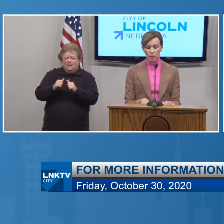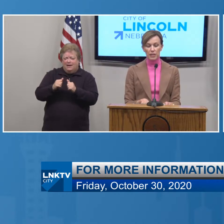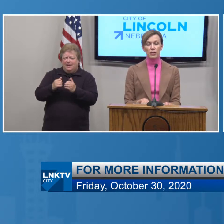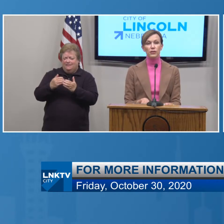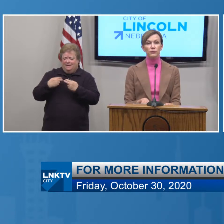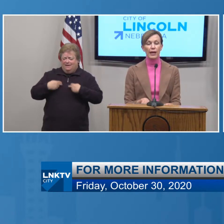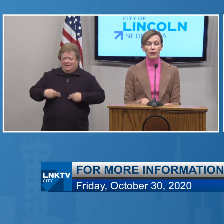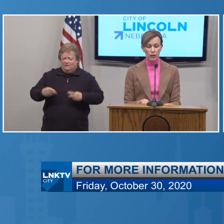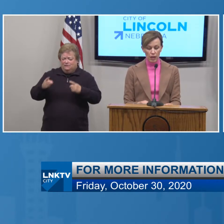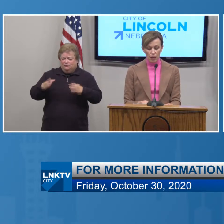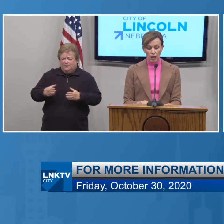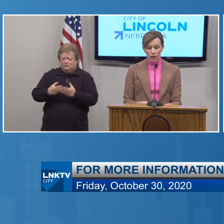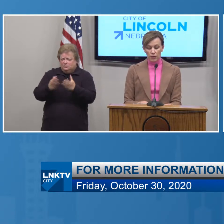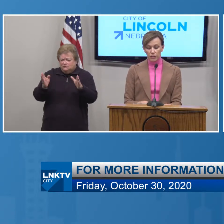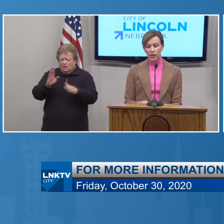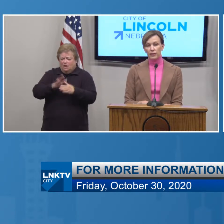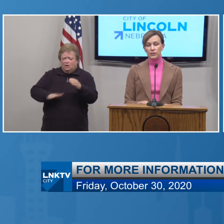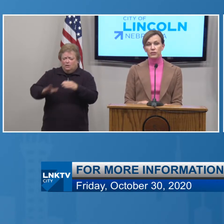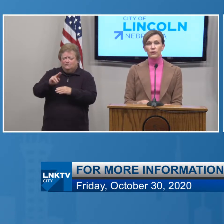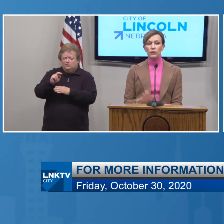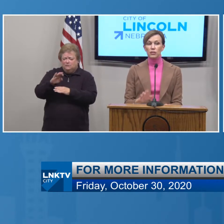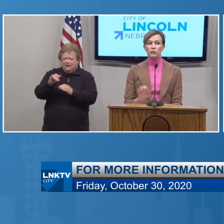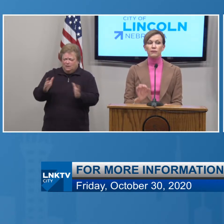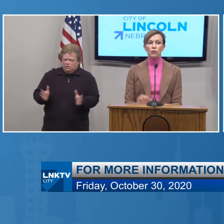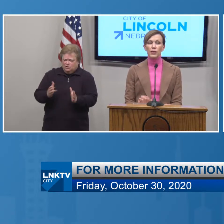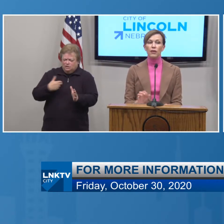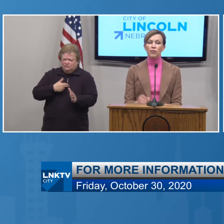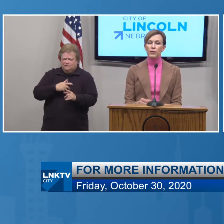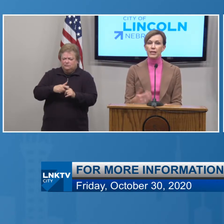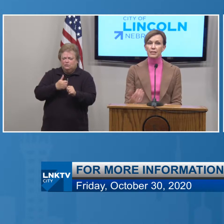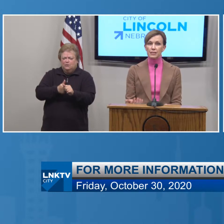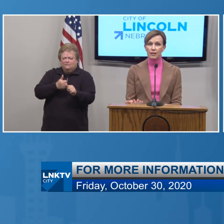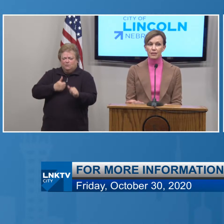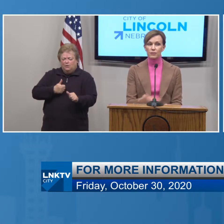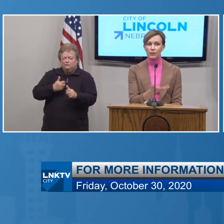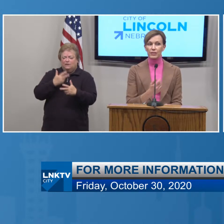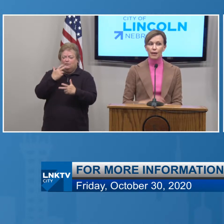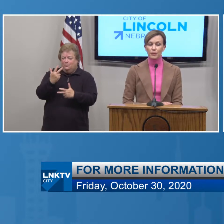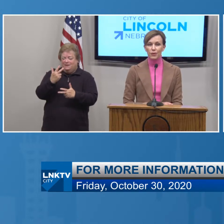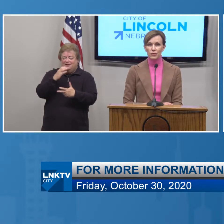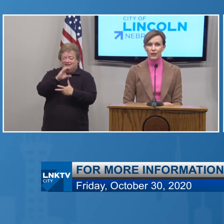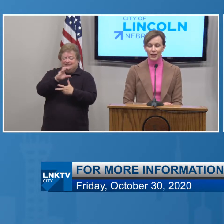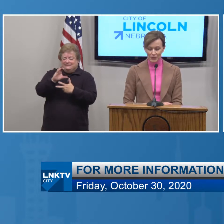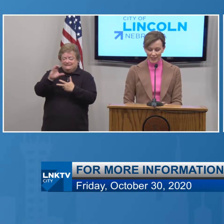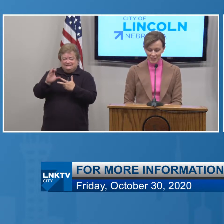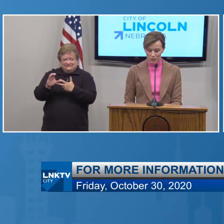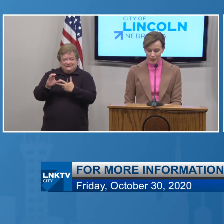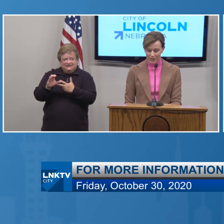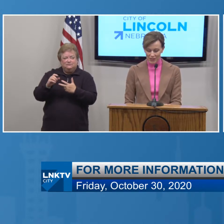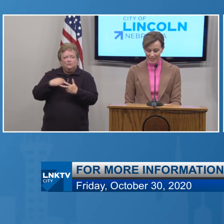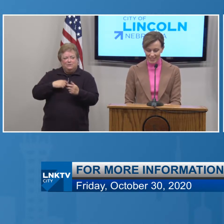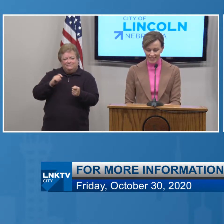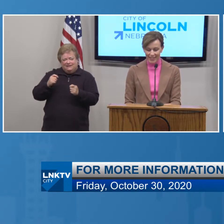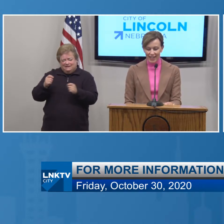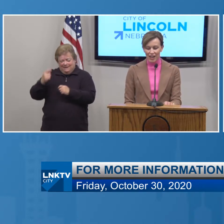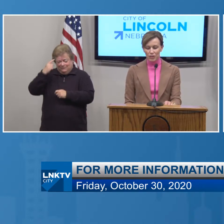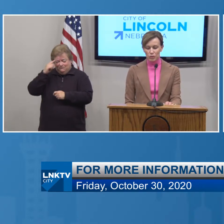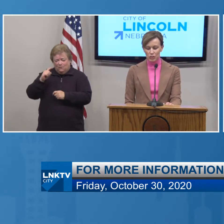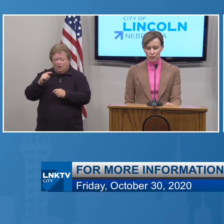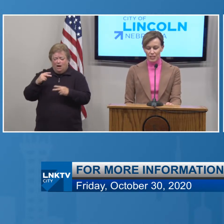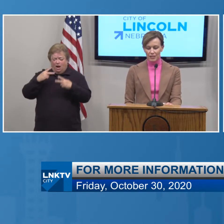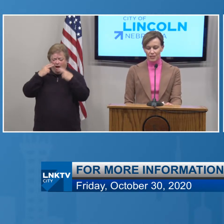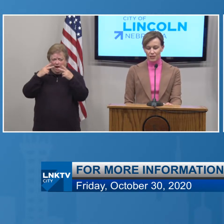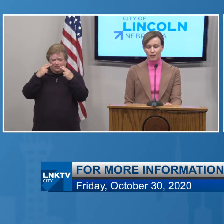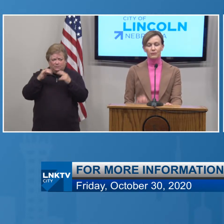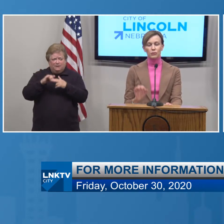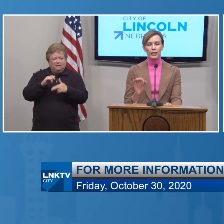across Nebraska who now urge us to also avoid the 3 C's, and we've adapted those for Halloween as well, as you can see. And